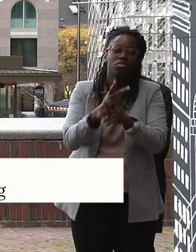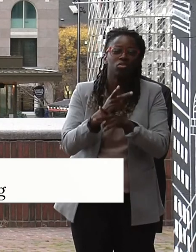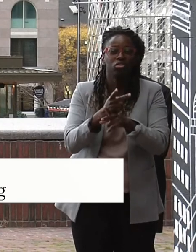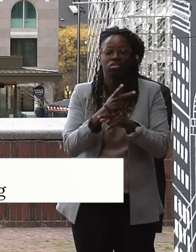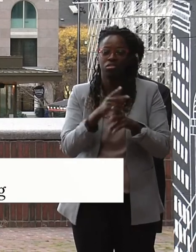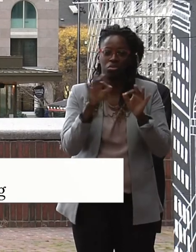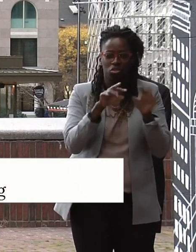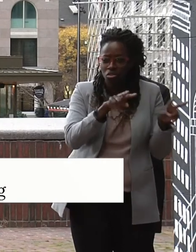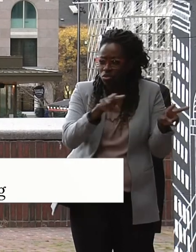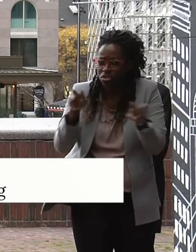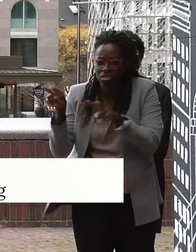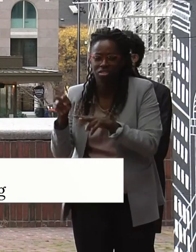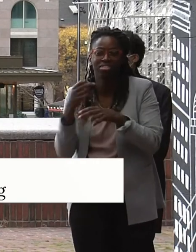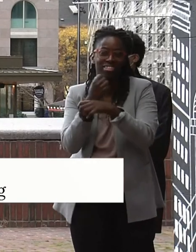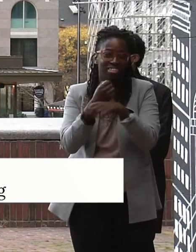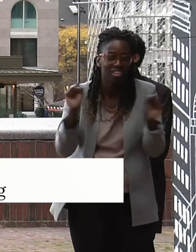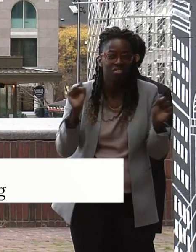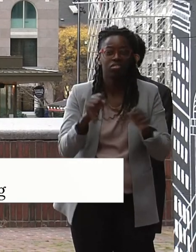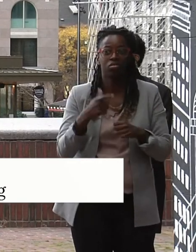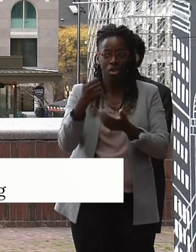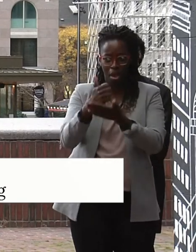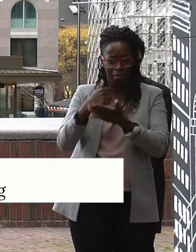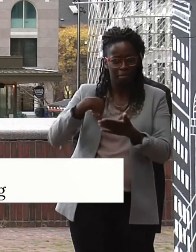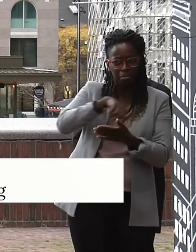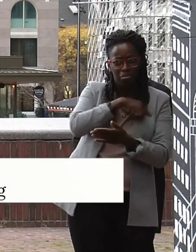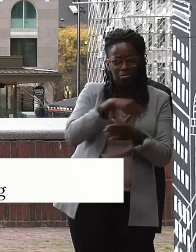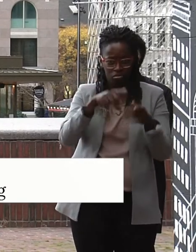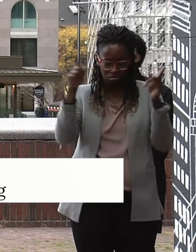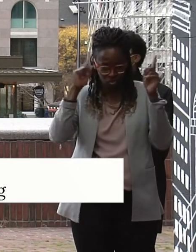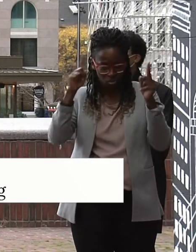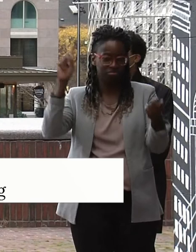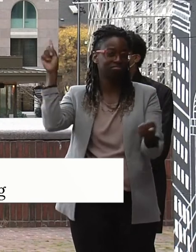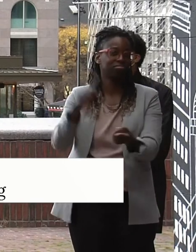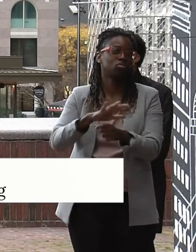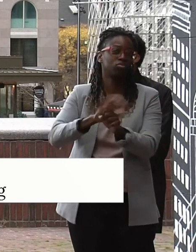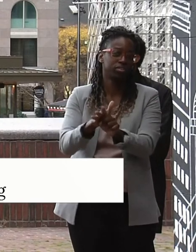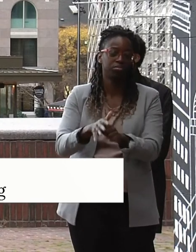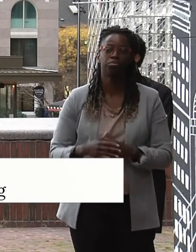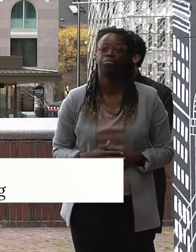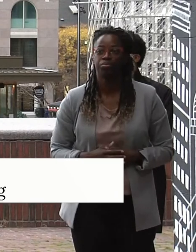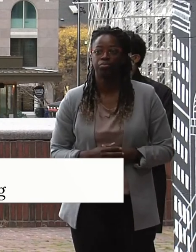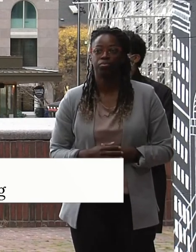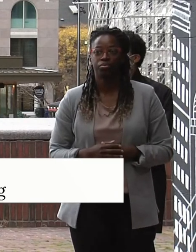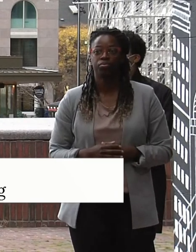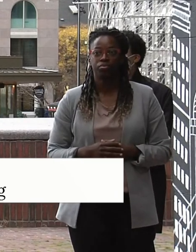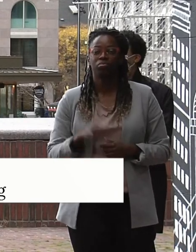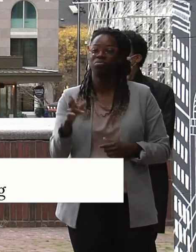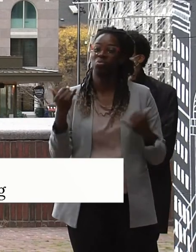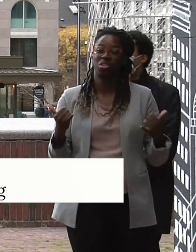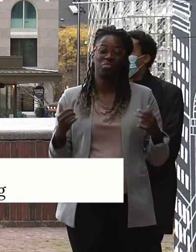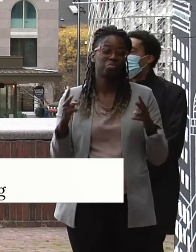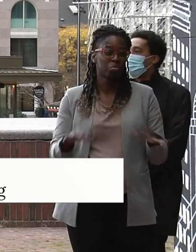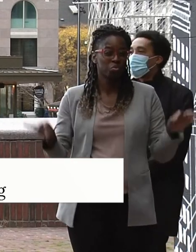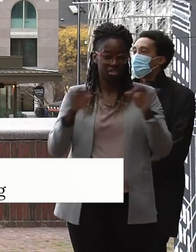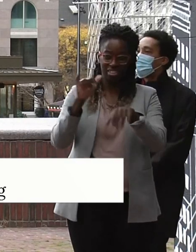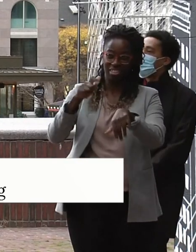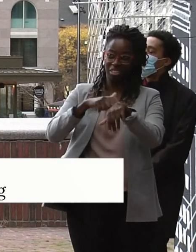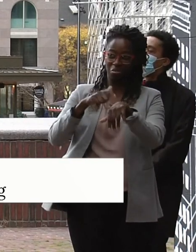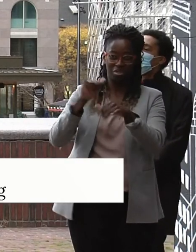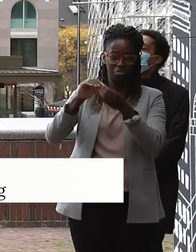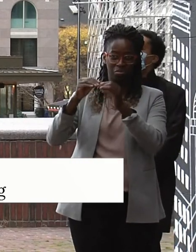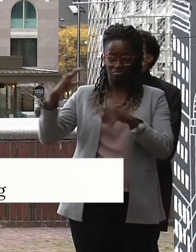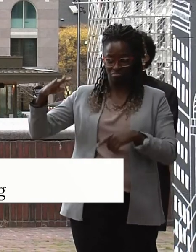spread of the virus. We are at another critical point. Last time I said something like that was probably back in May, but we're at a critical point